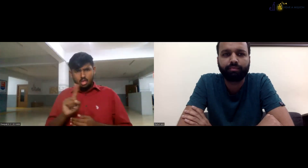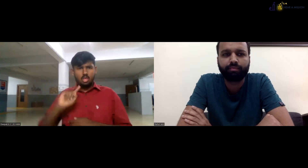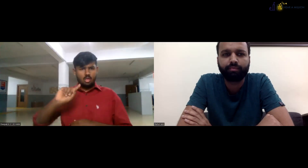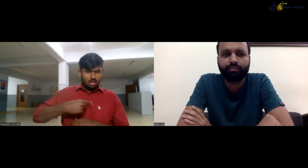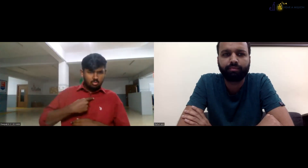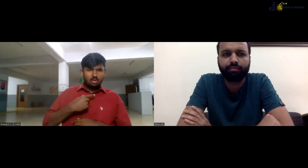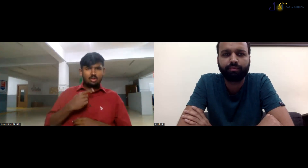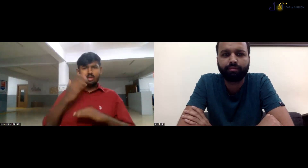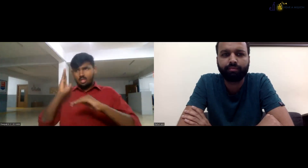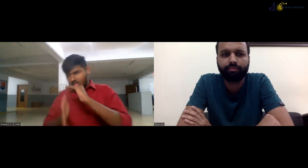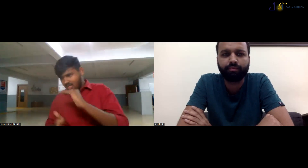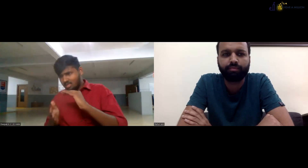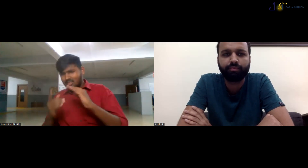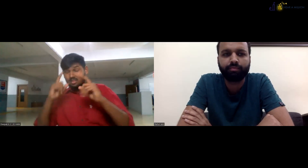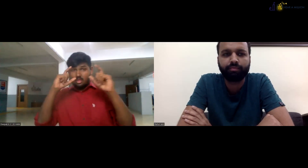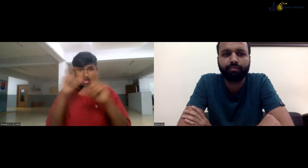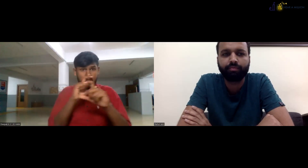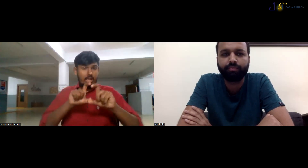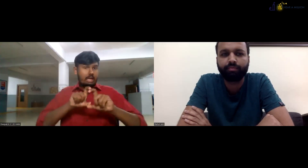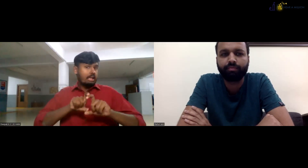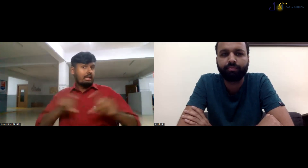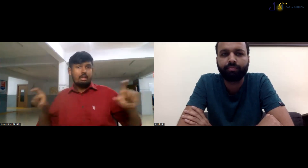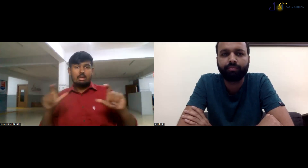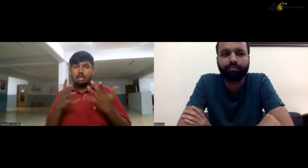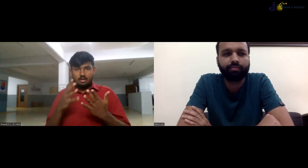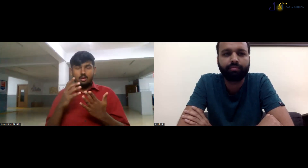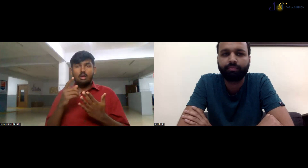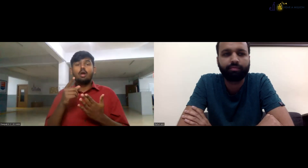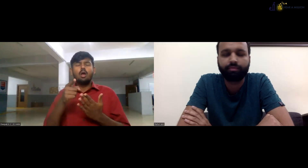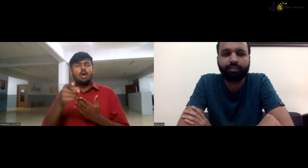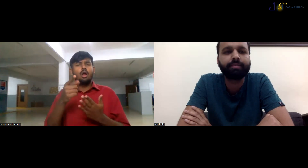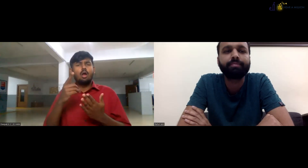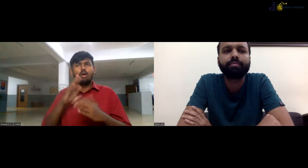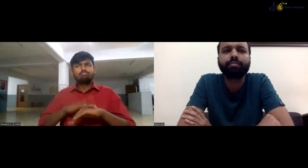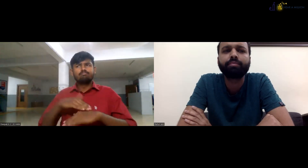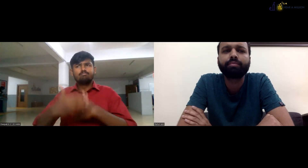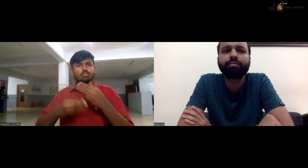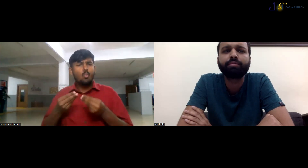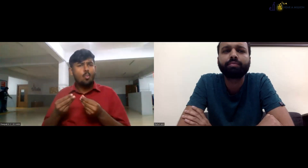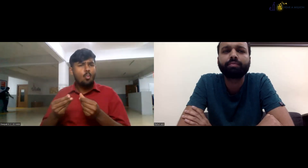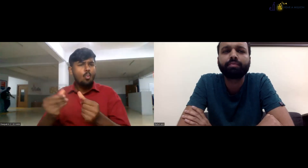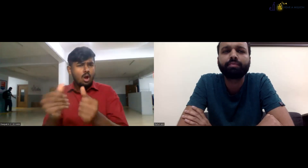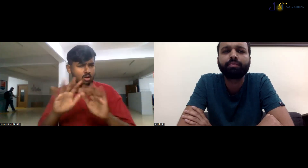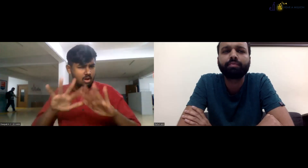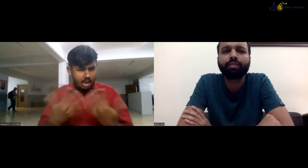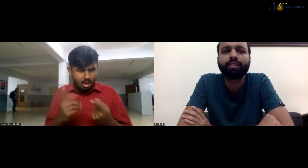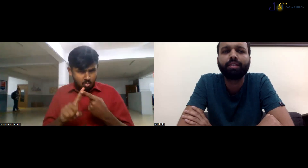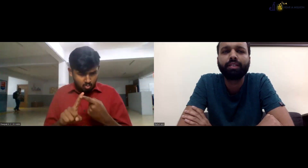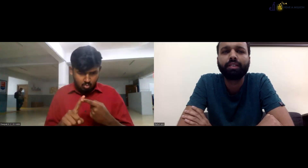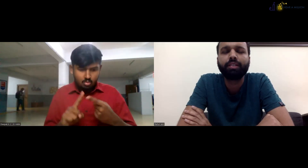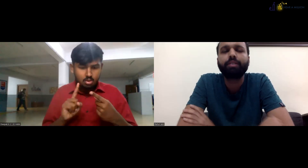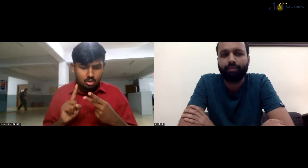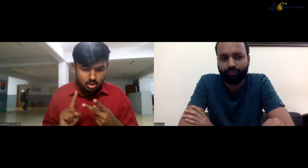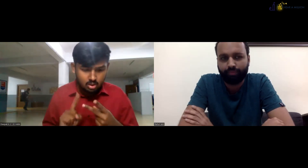travel to other countries? Are you denied visas, sometimes rejections, or the process confusing? What are the requirements